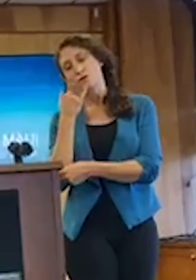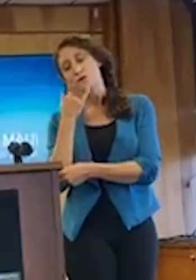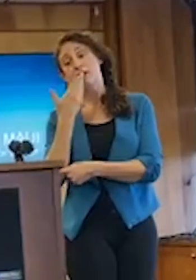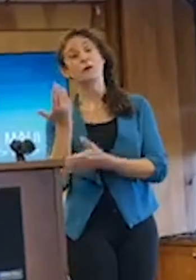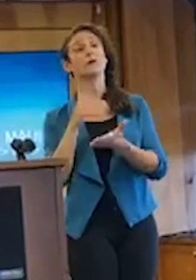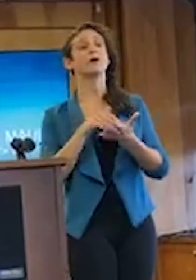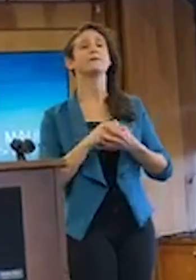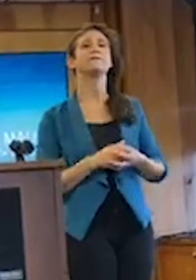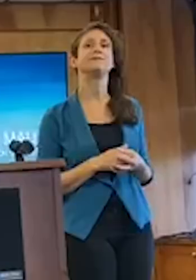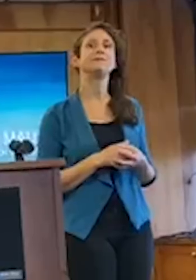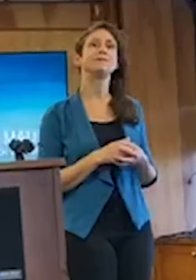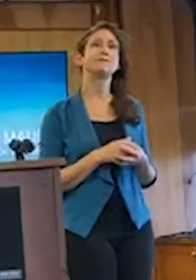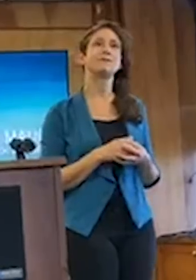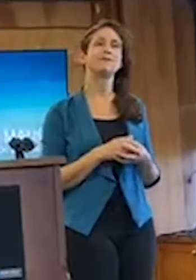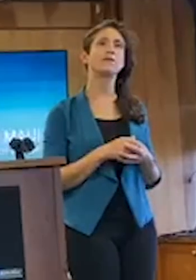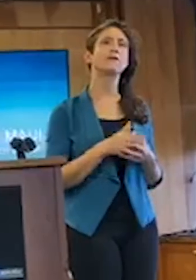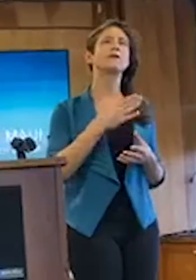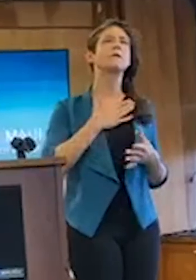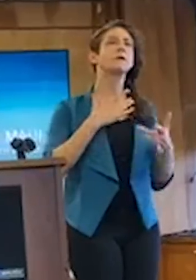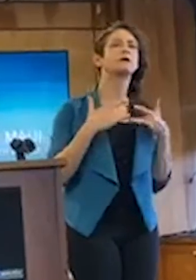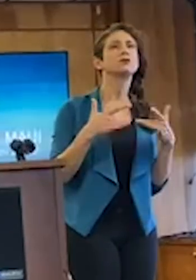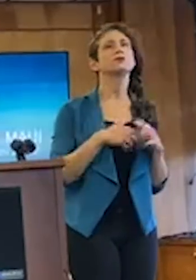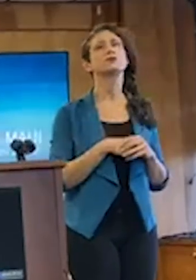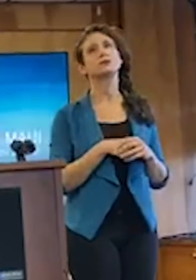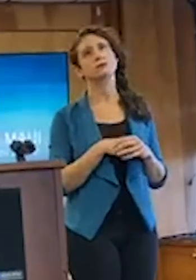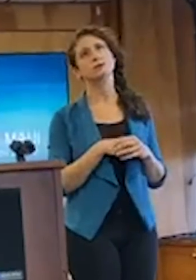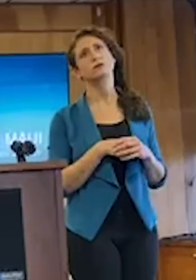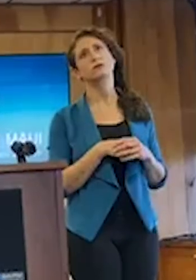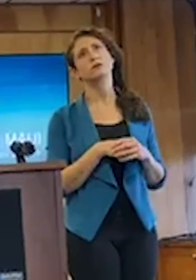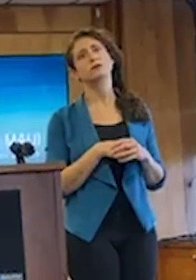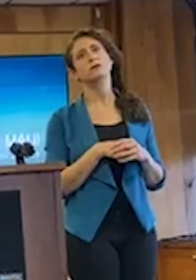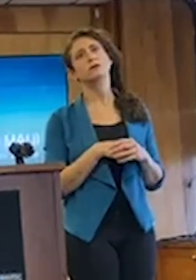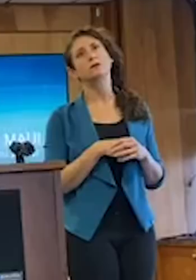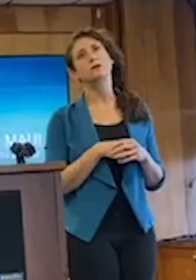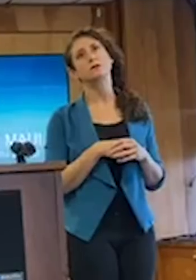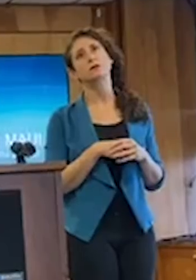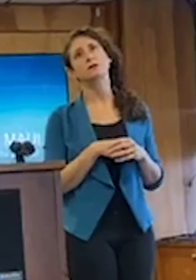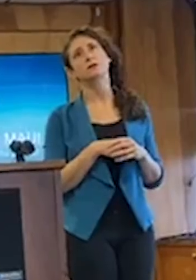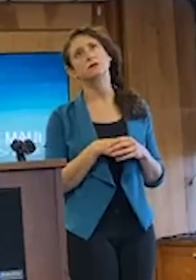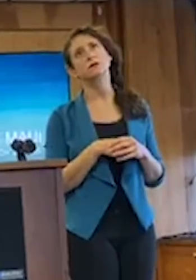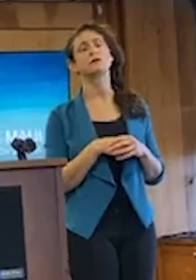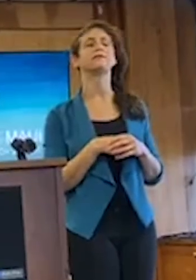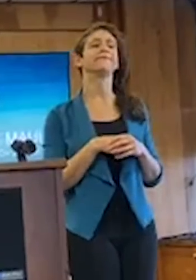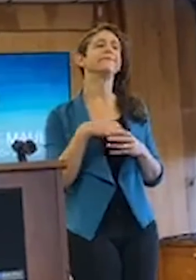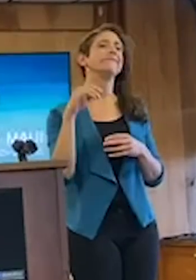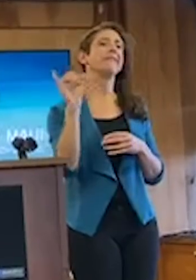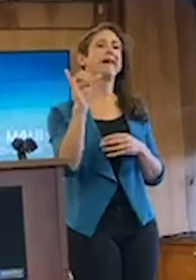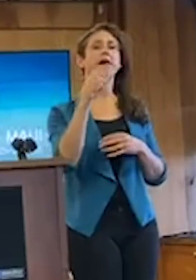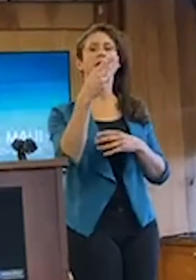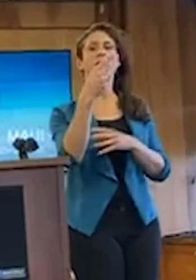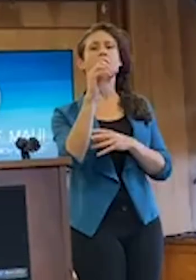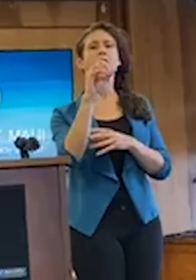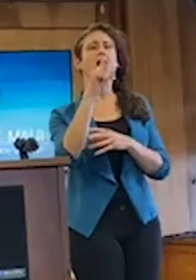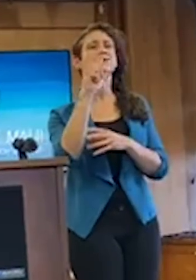precautions have been taken / what sort of notifications have been given to community housing places such as hostels and